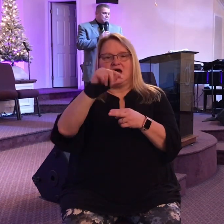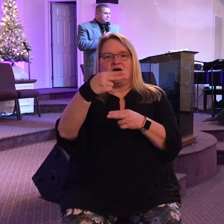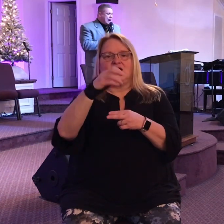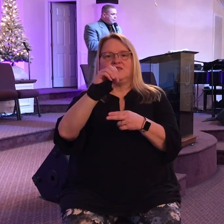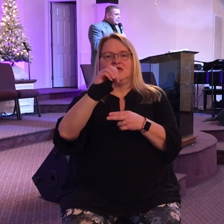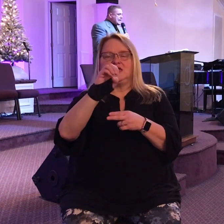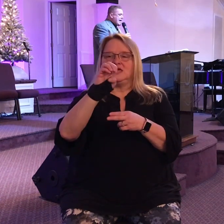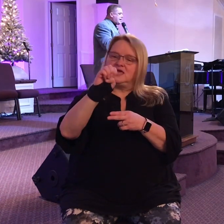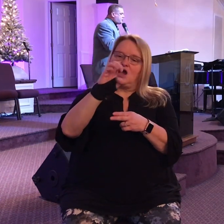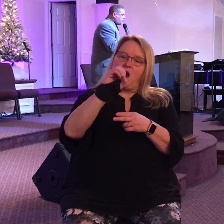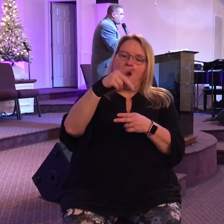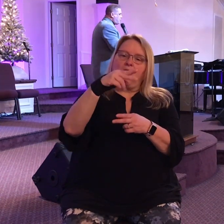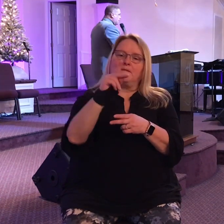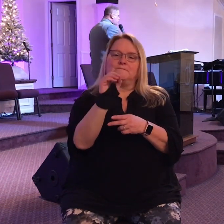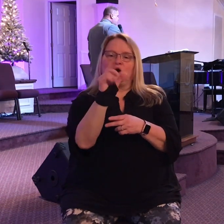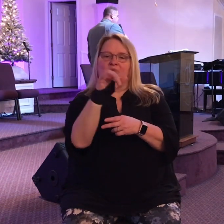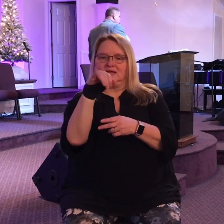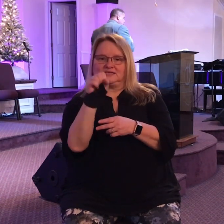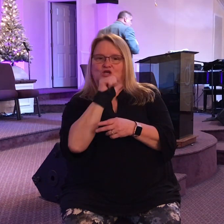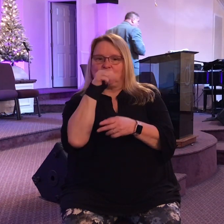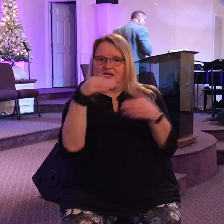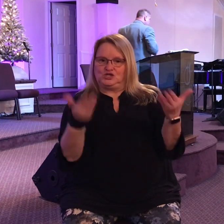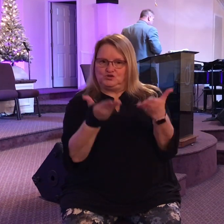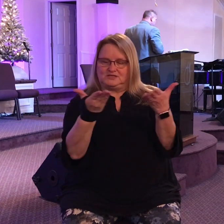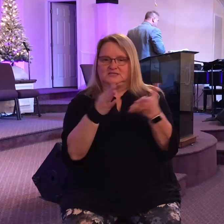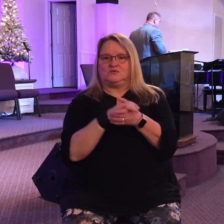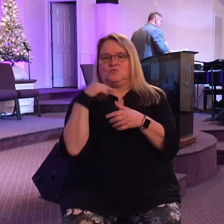Jesus began to both do